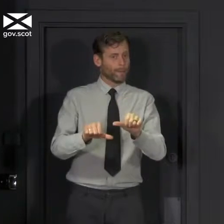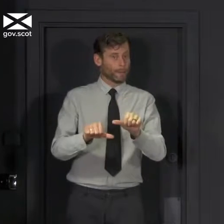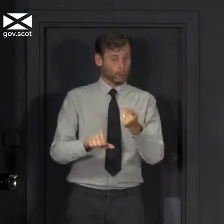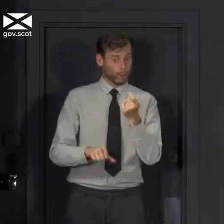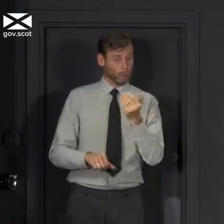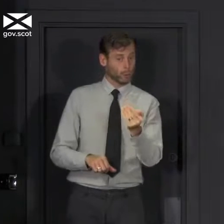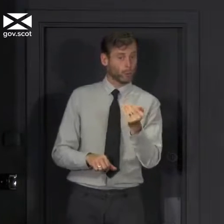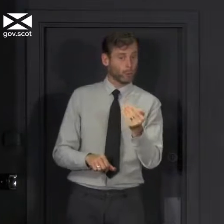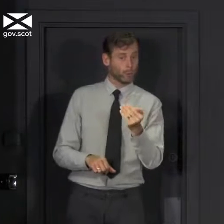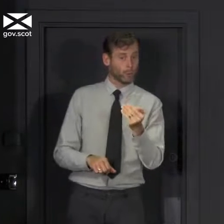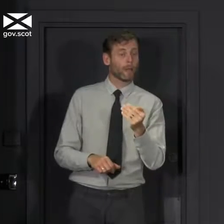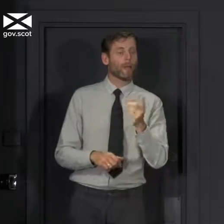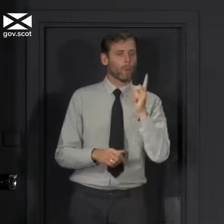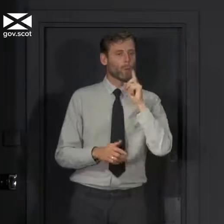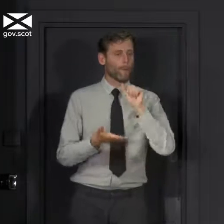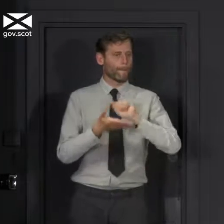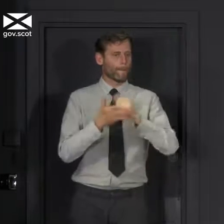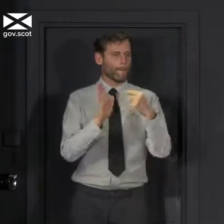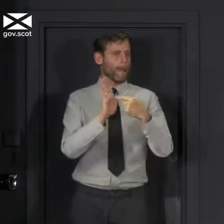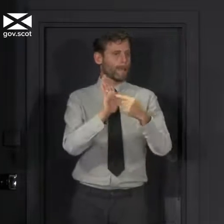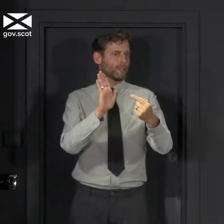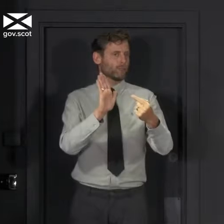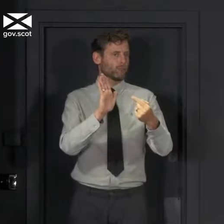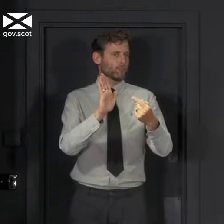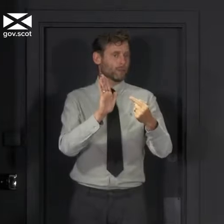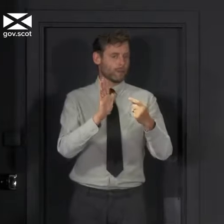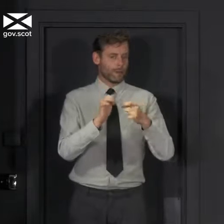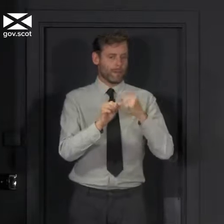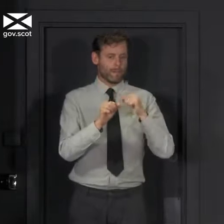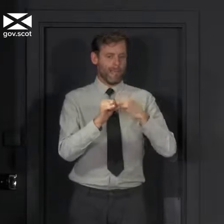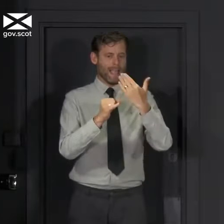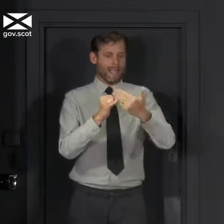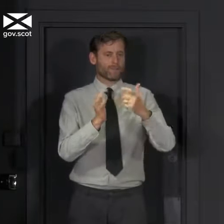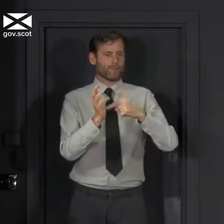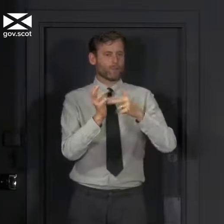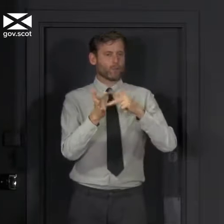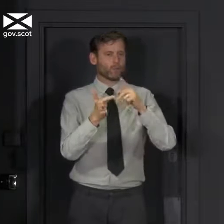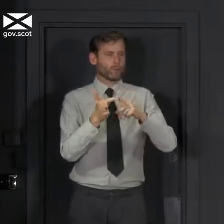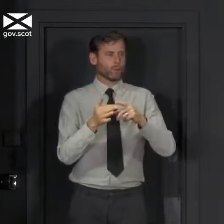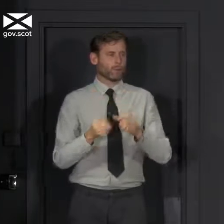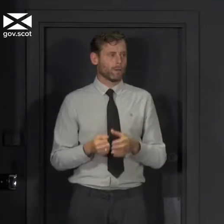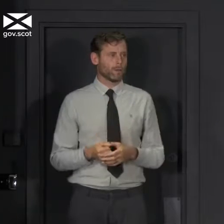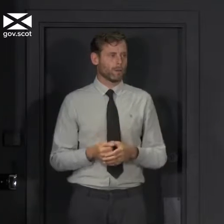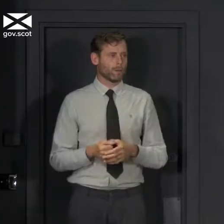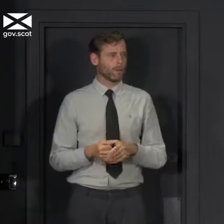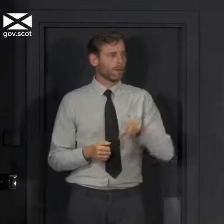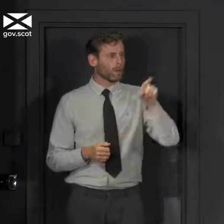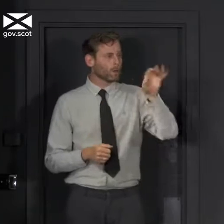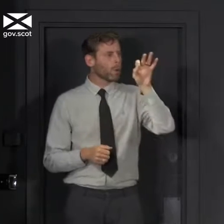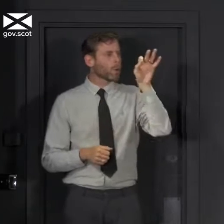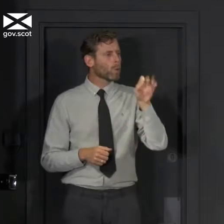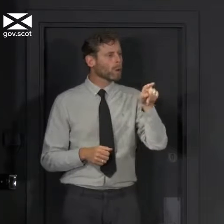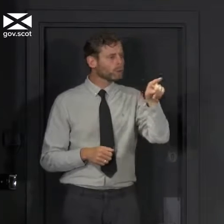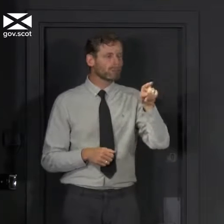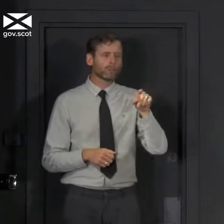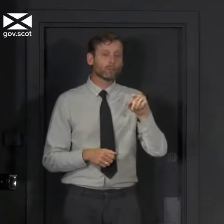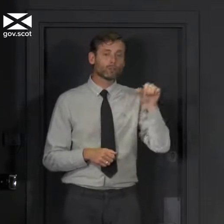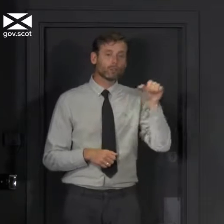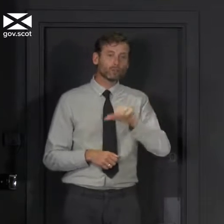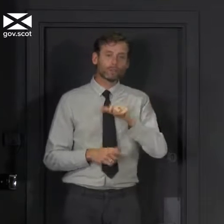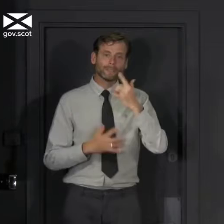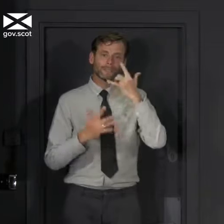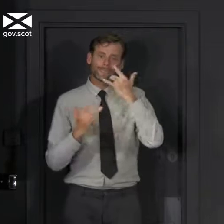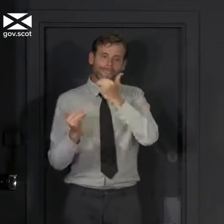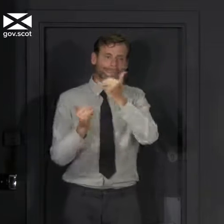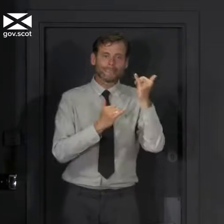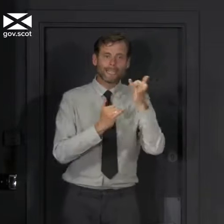very shortly, that we will publish that information by the end of June. Now, on the question about testing and testing